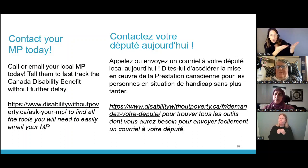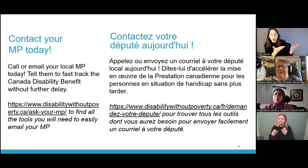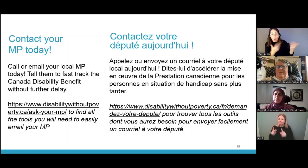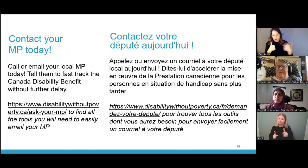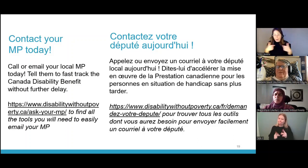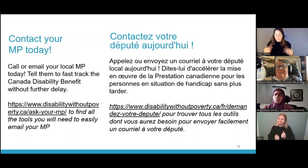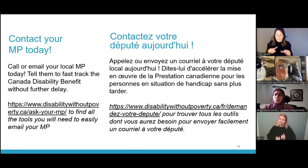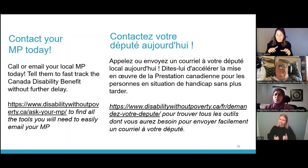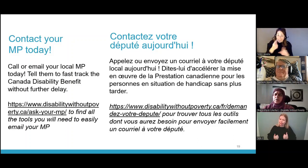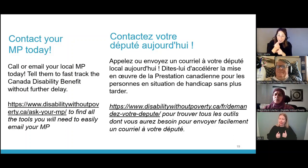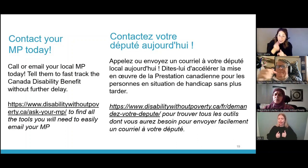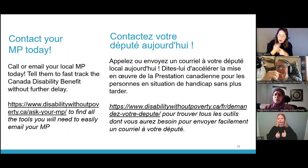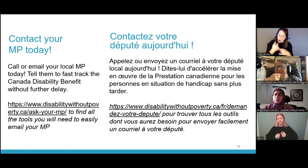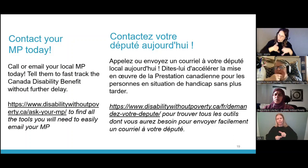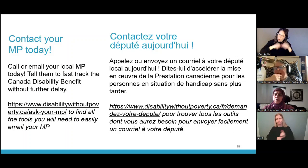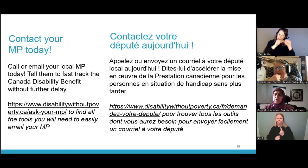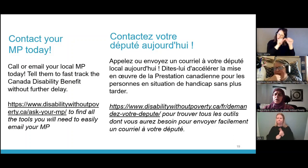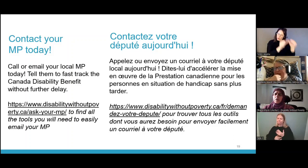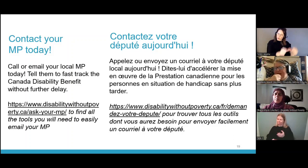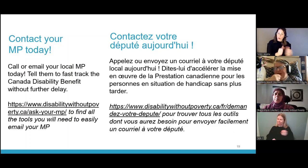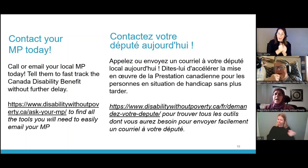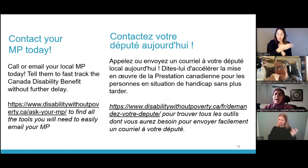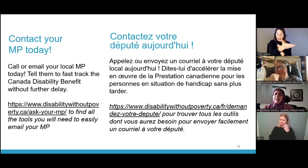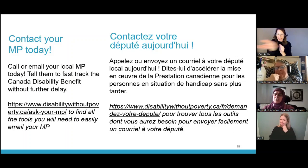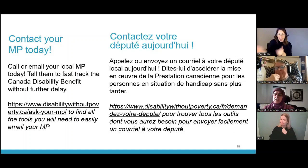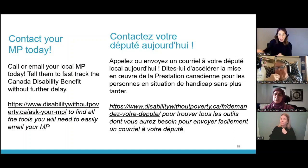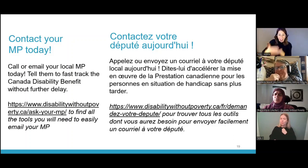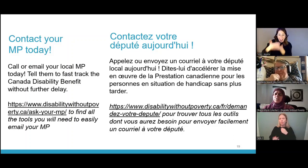your help, with your stories, with your